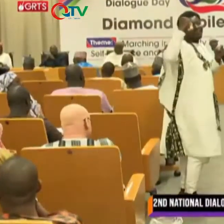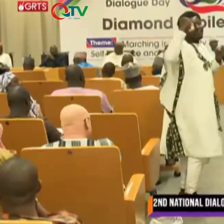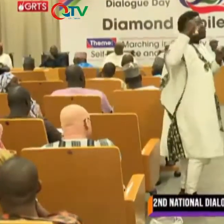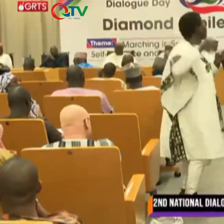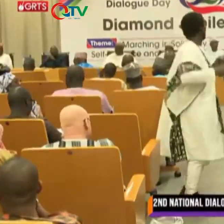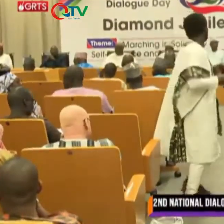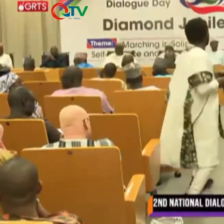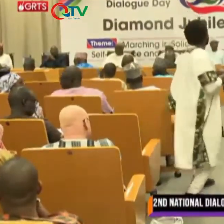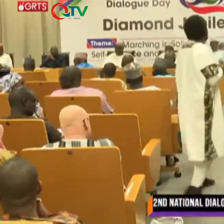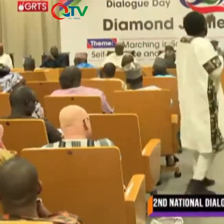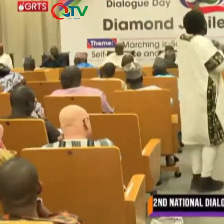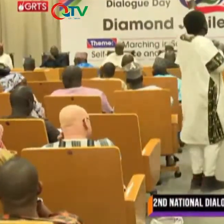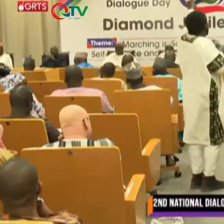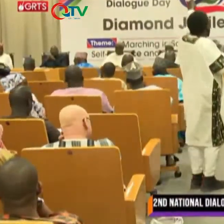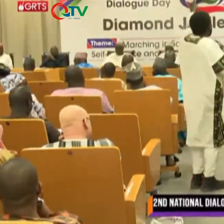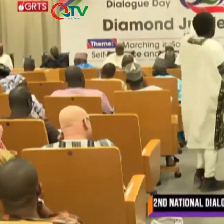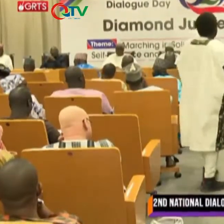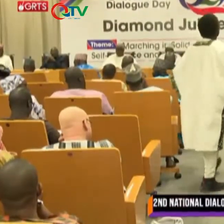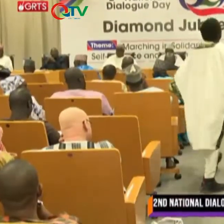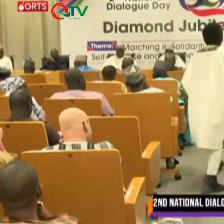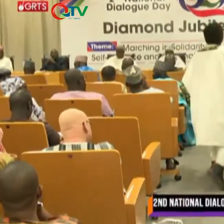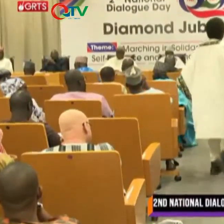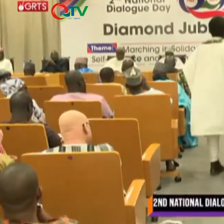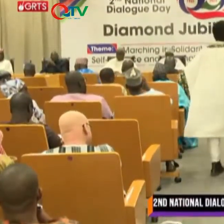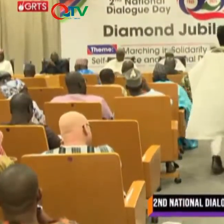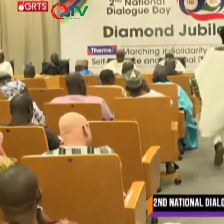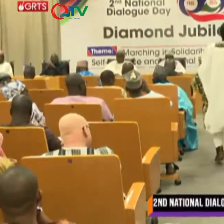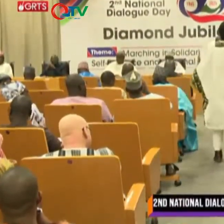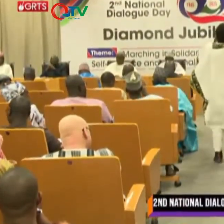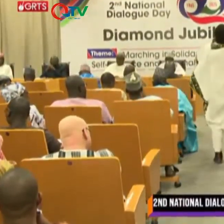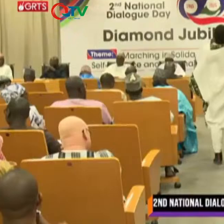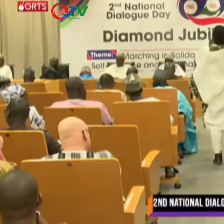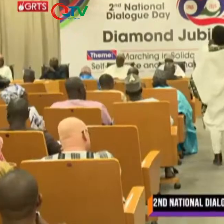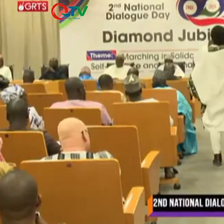mandinka foro na tiriman mandinka foro